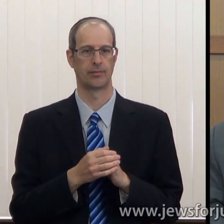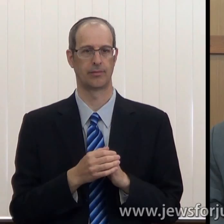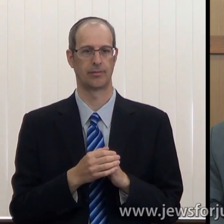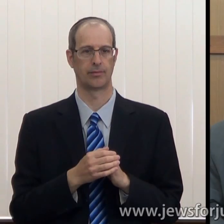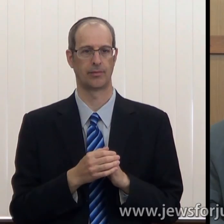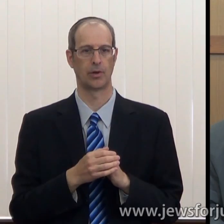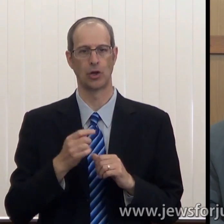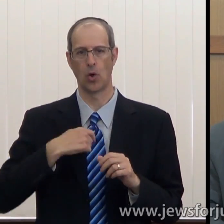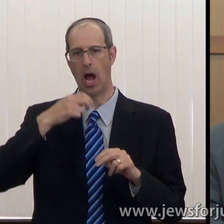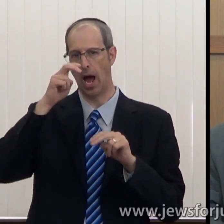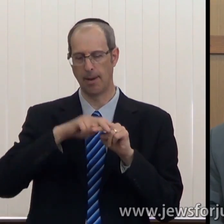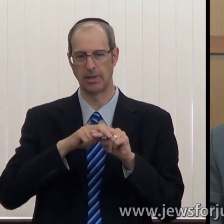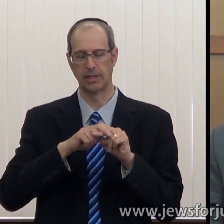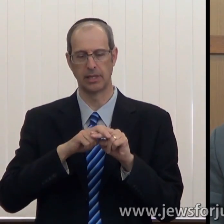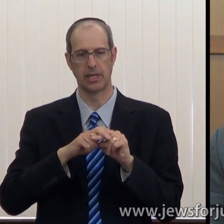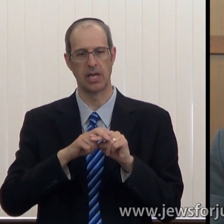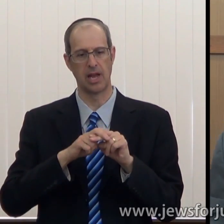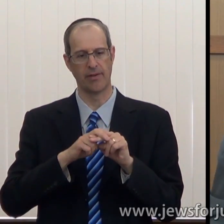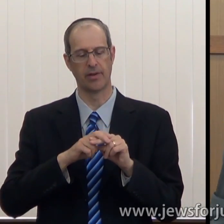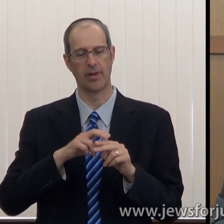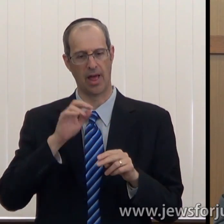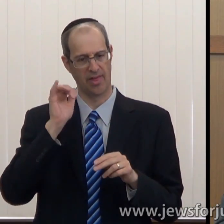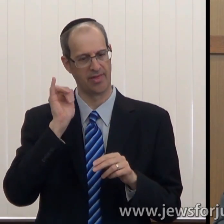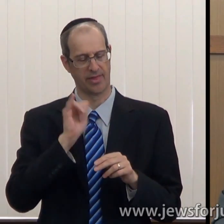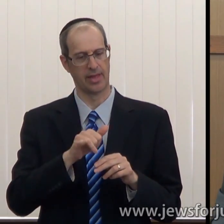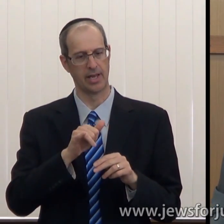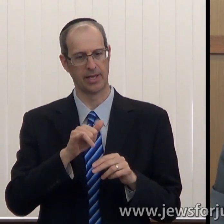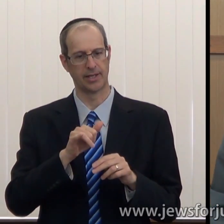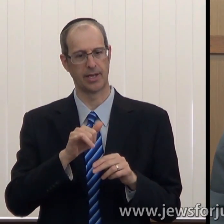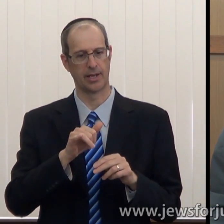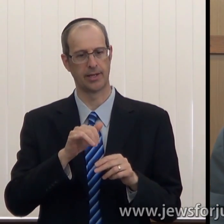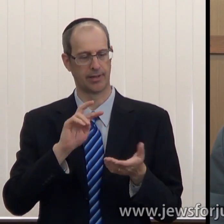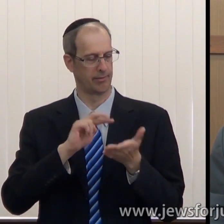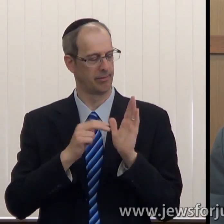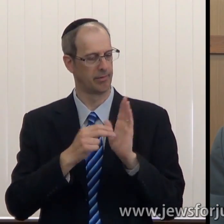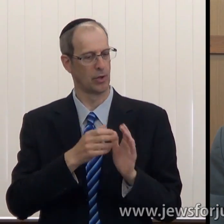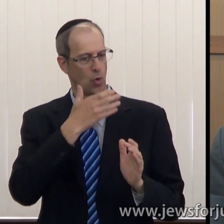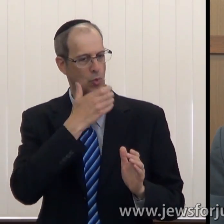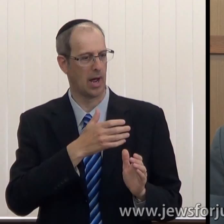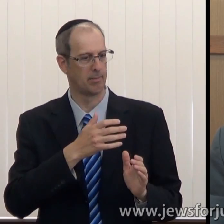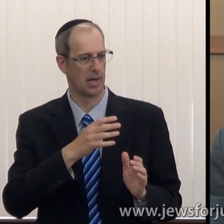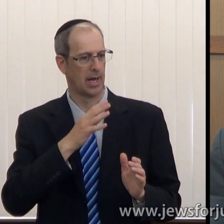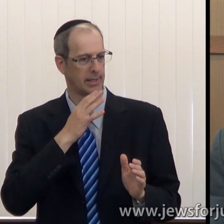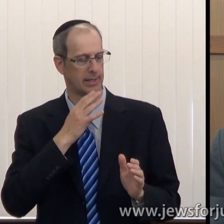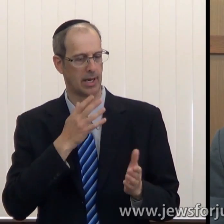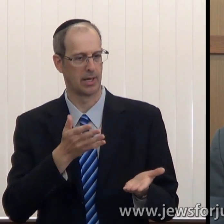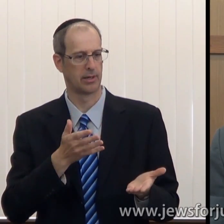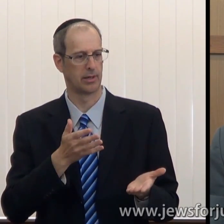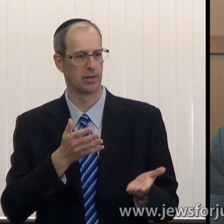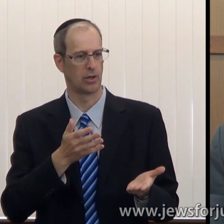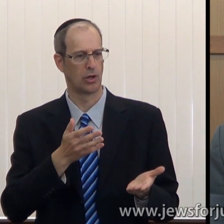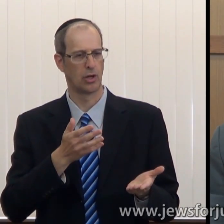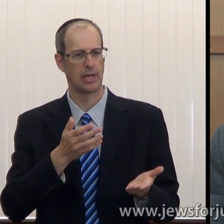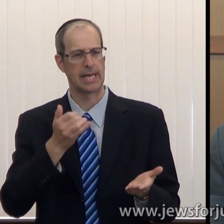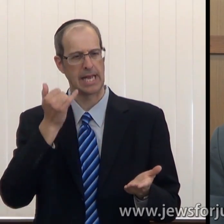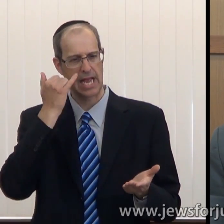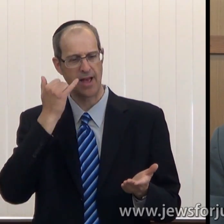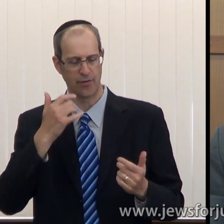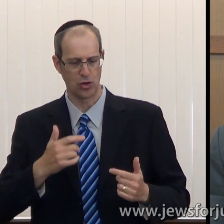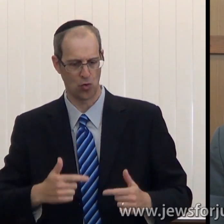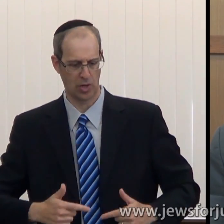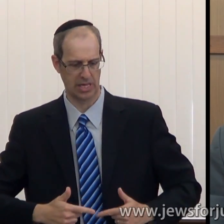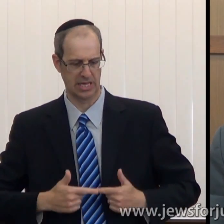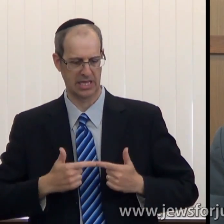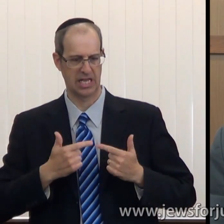So I believe this is what the rabbi meant when he said that when you're living your